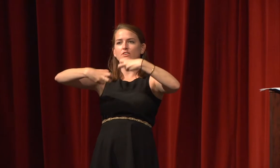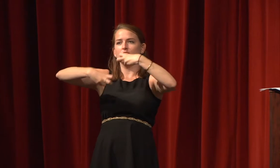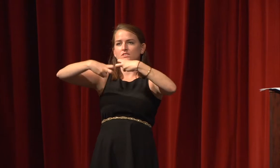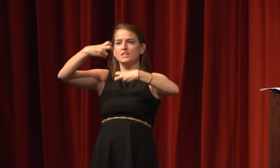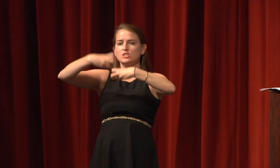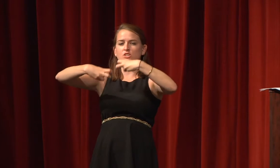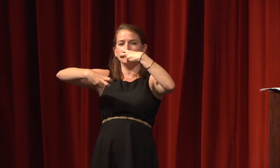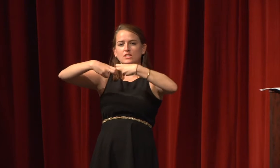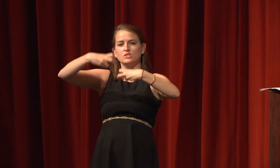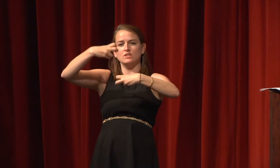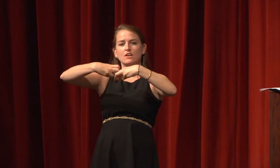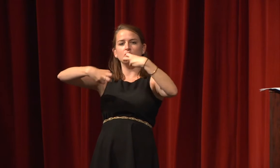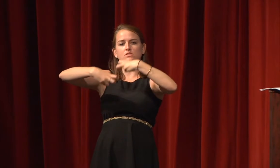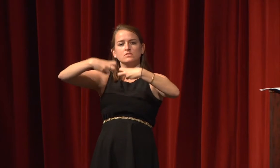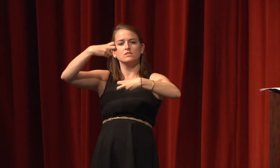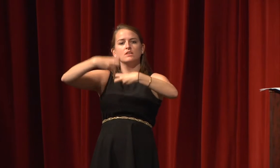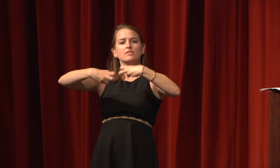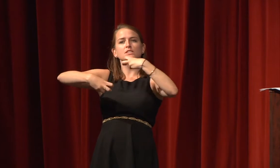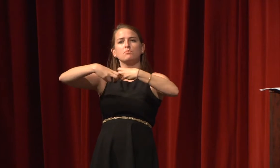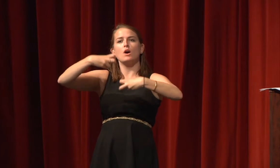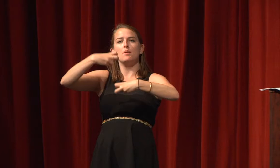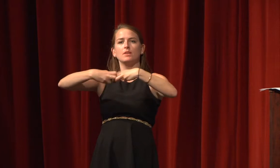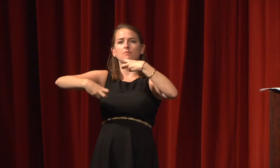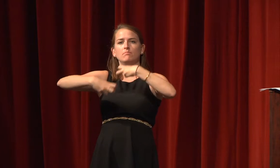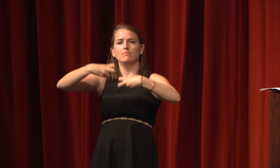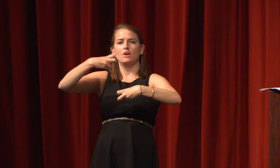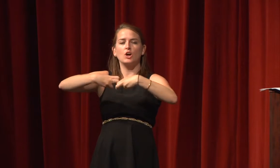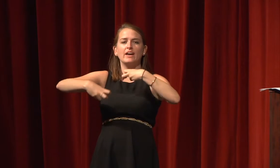together, touch the knuckles, that's problem. Right?